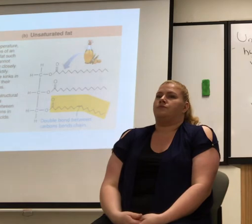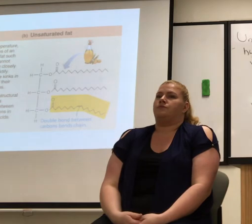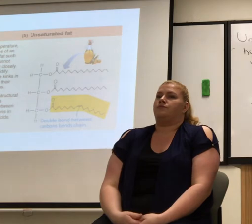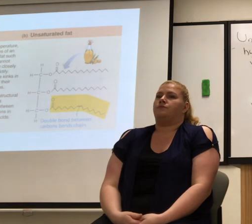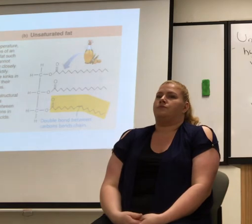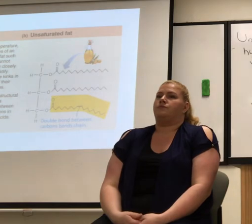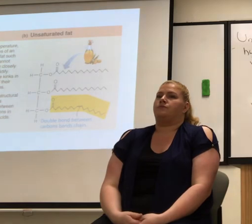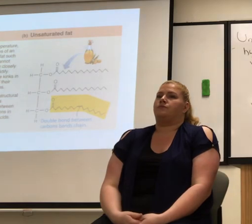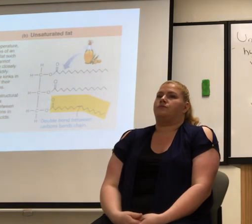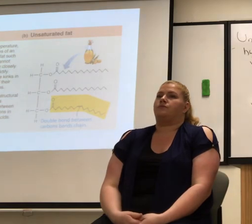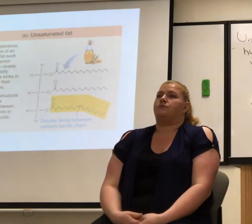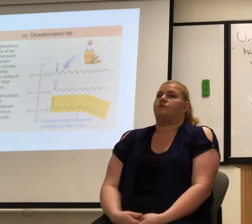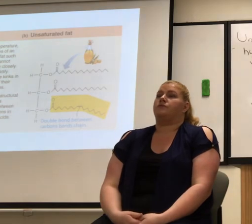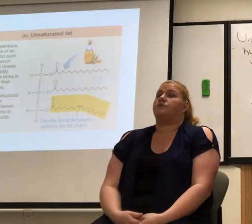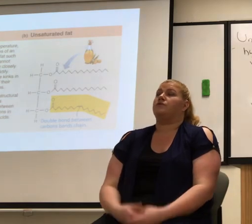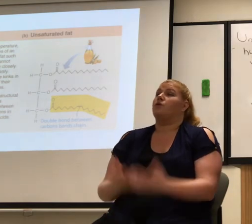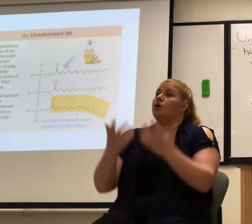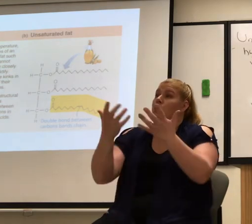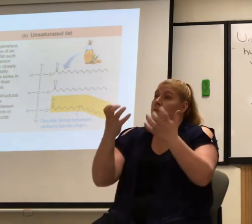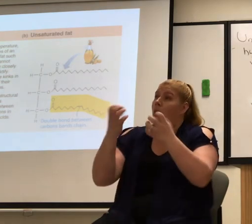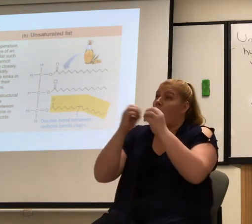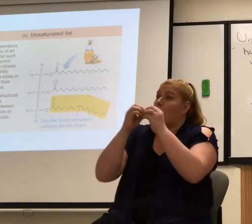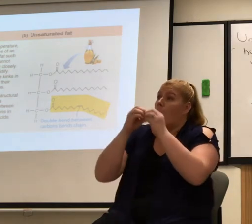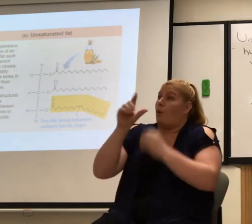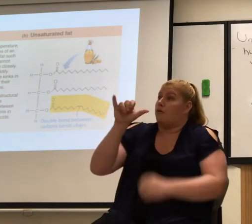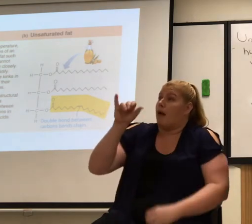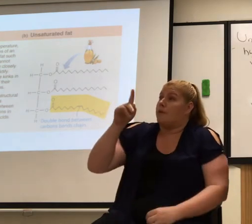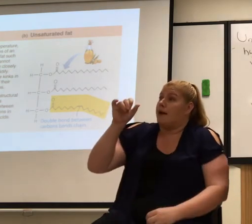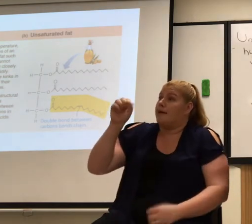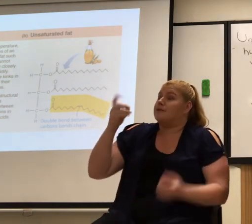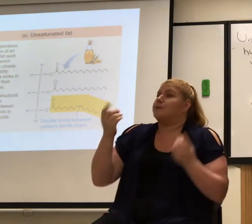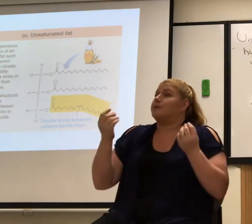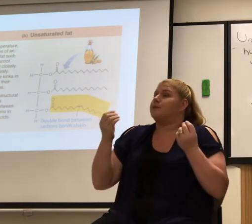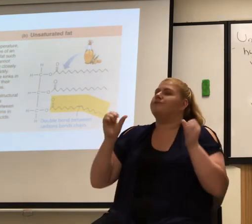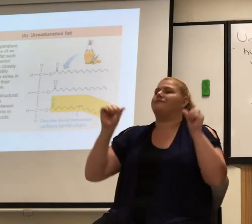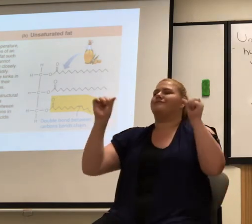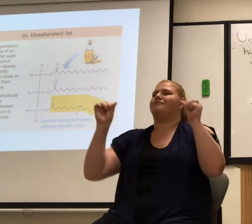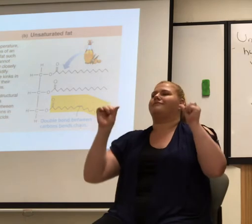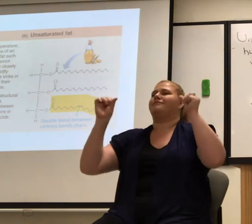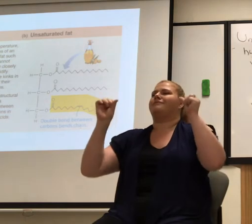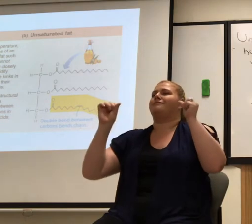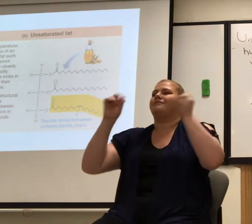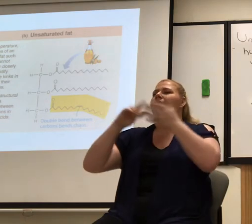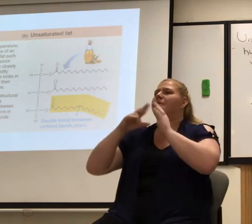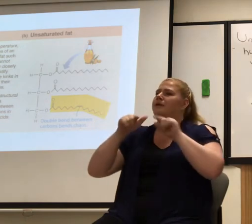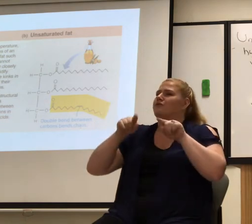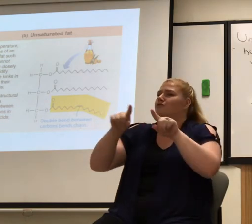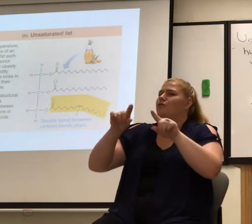Exercise increases that lipase activity, so you just kind of burn more fat during your workout.